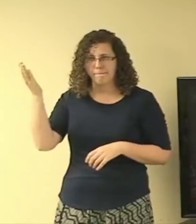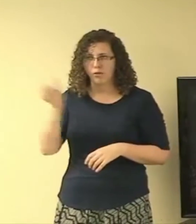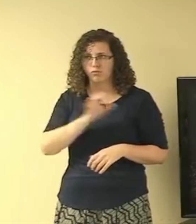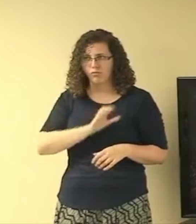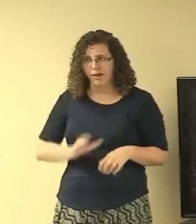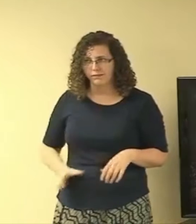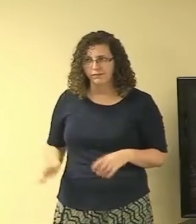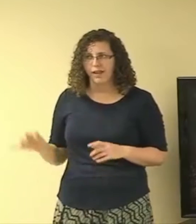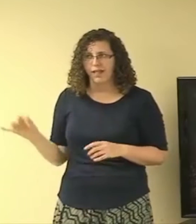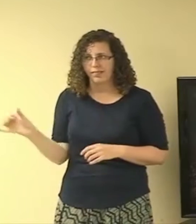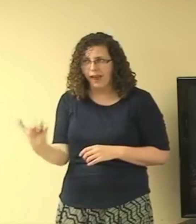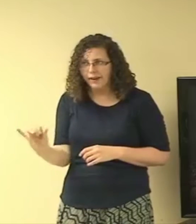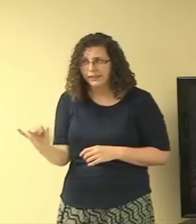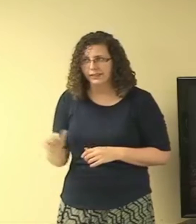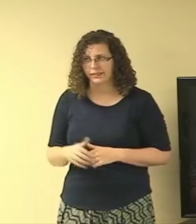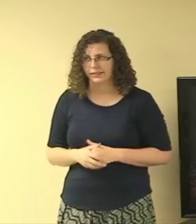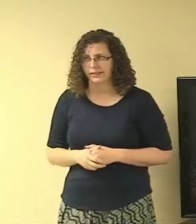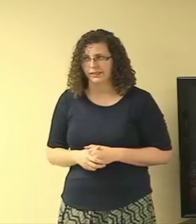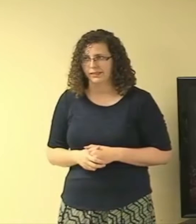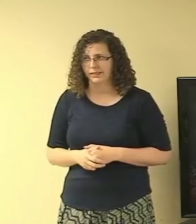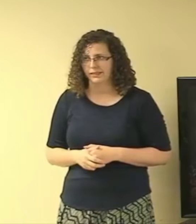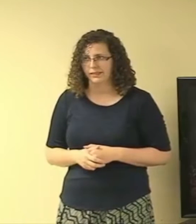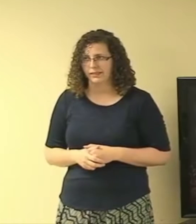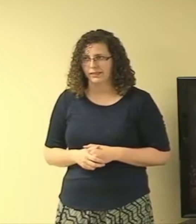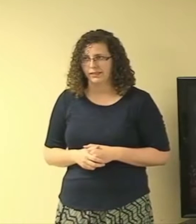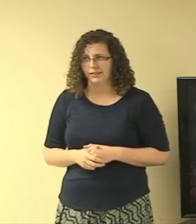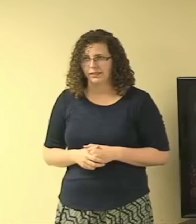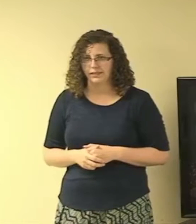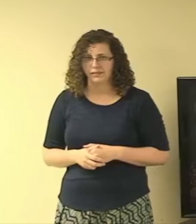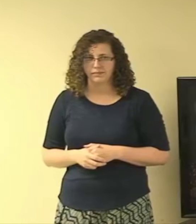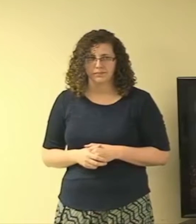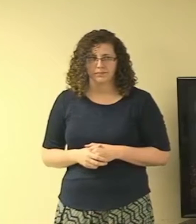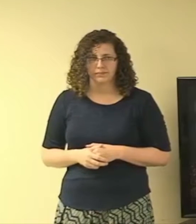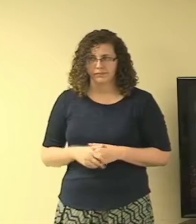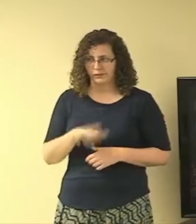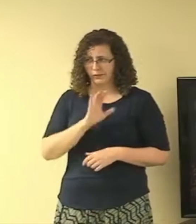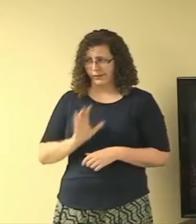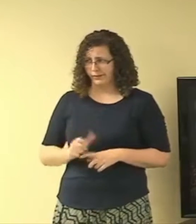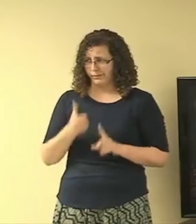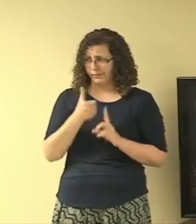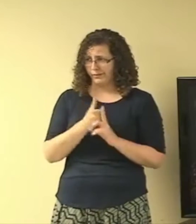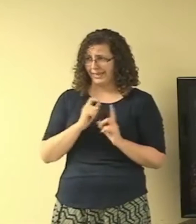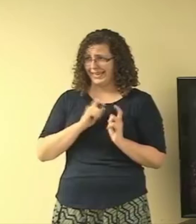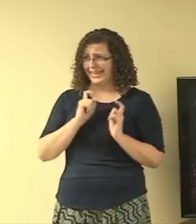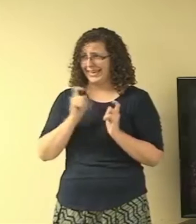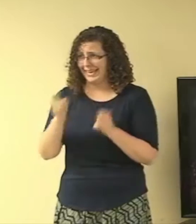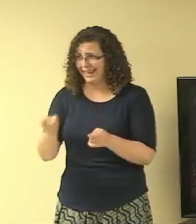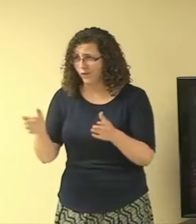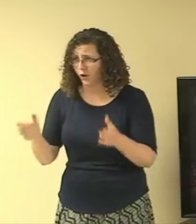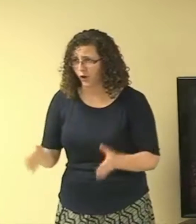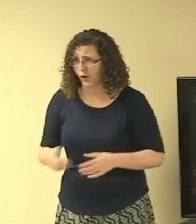Christ-like. And Christ is a giver. God's a giver. We got his DNA in our